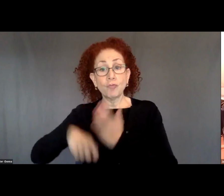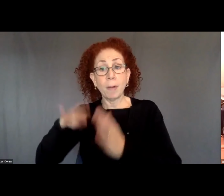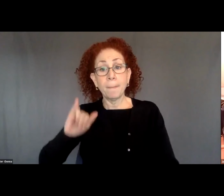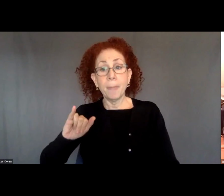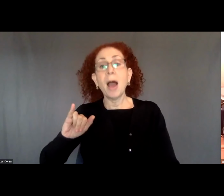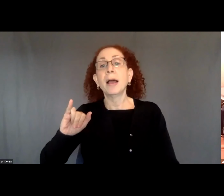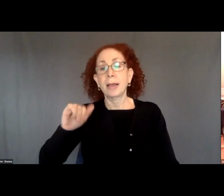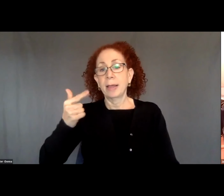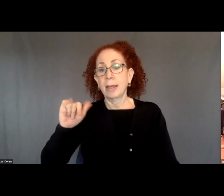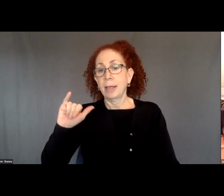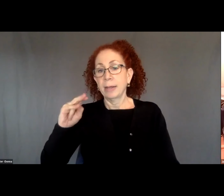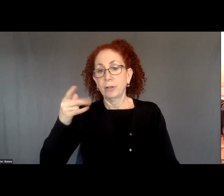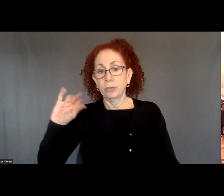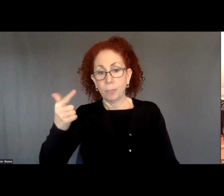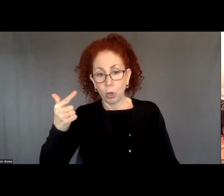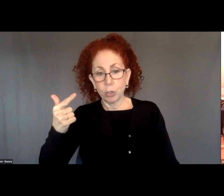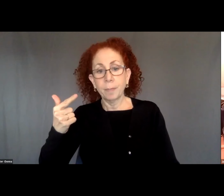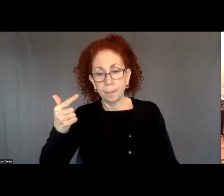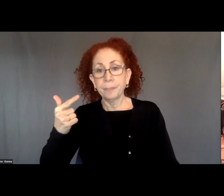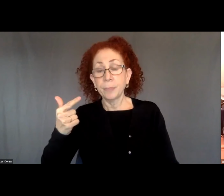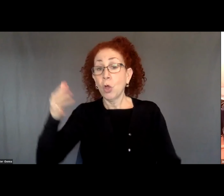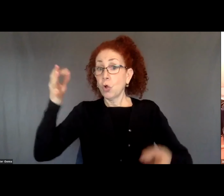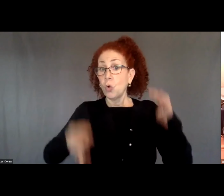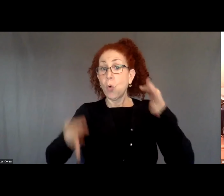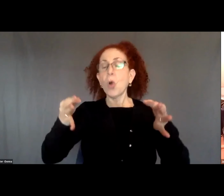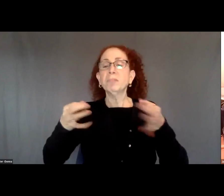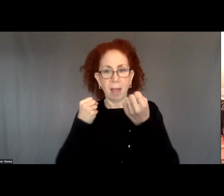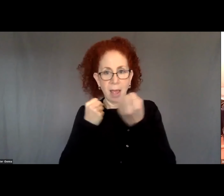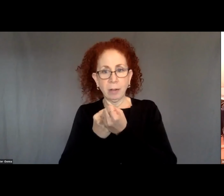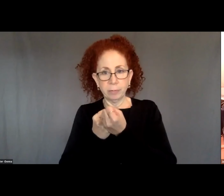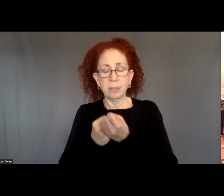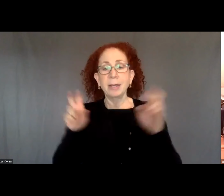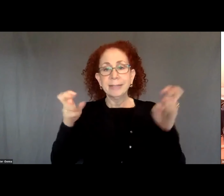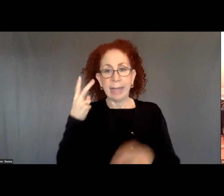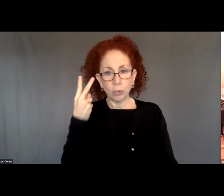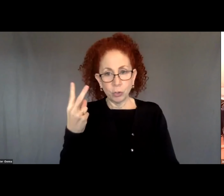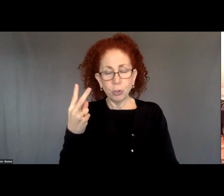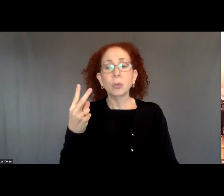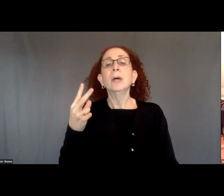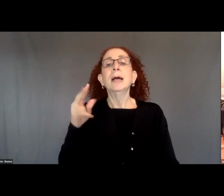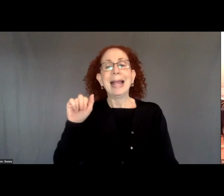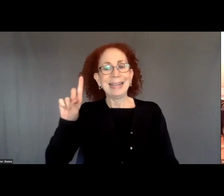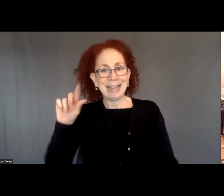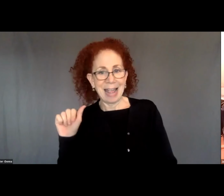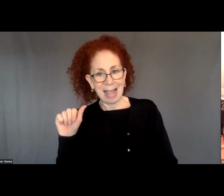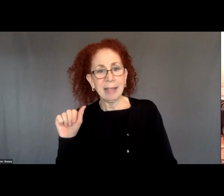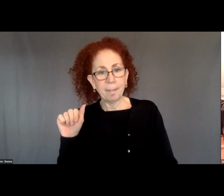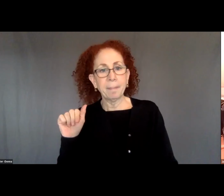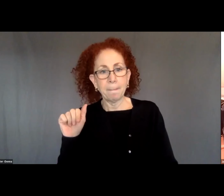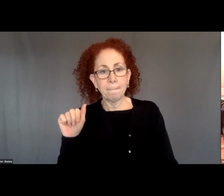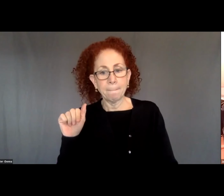Ruth Bader Ginsburg, the court held that Title II of the Americans with Disabilities